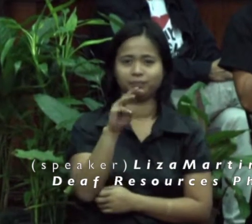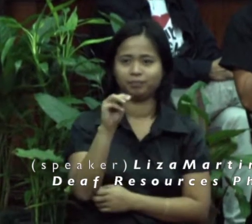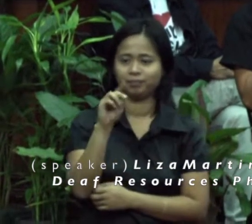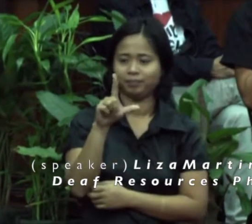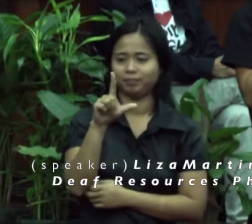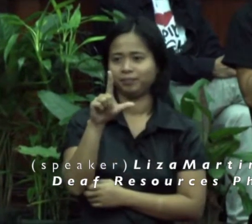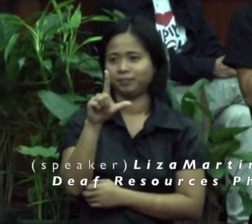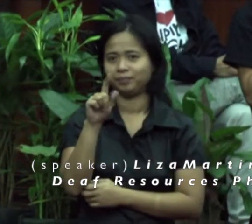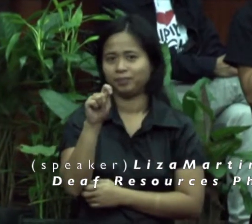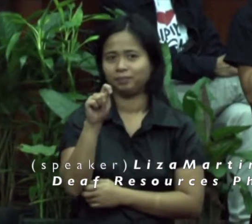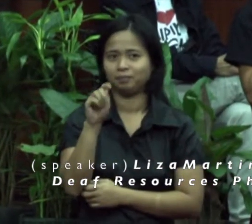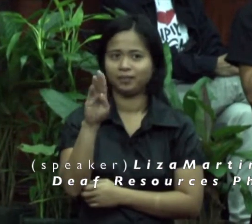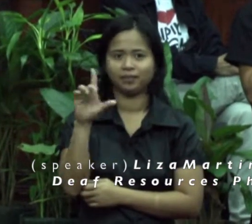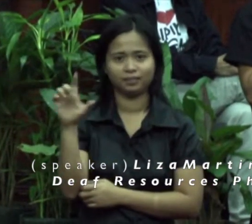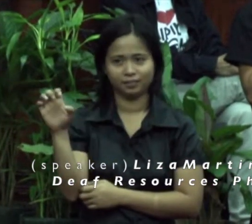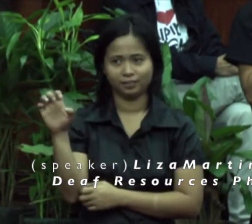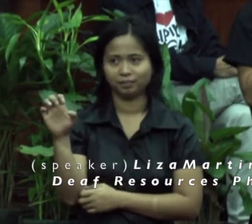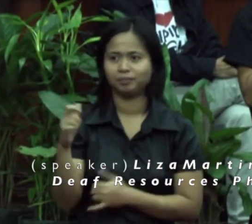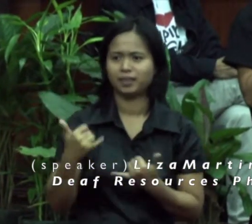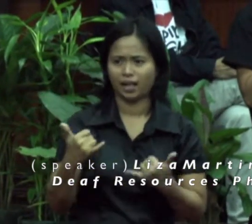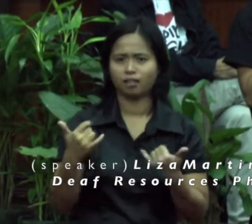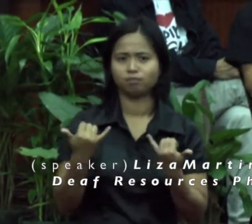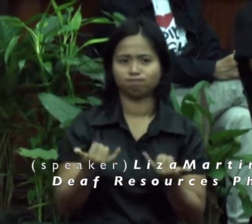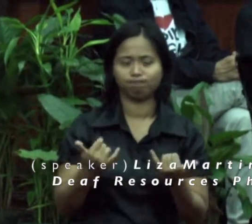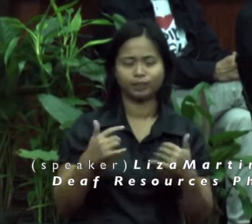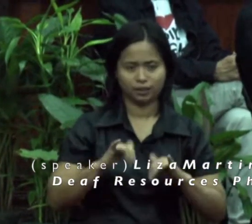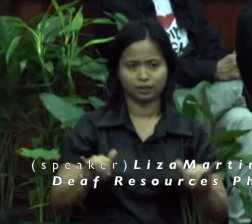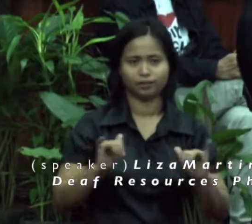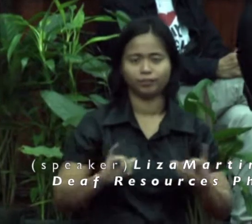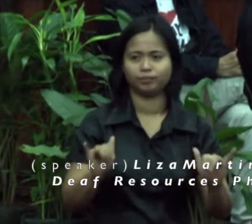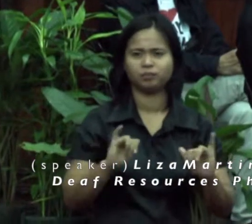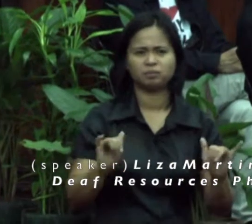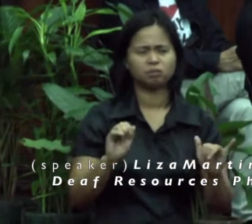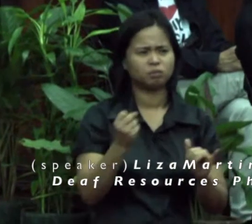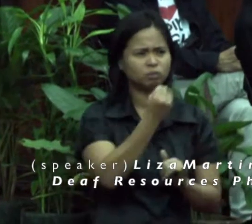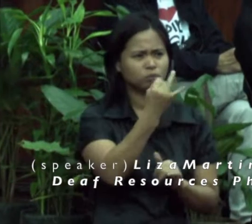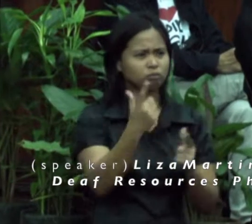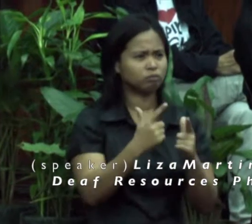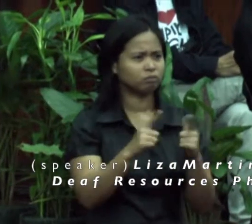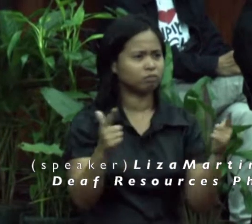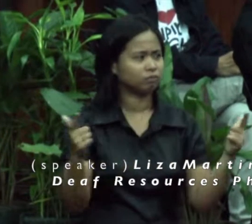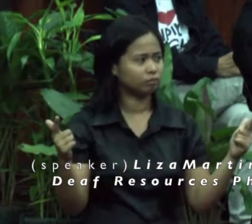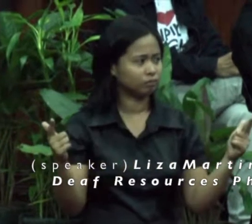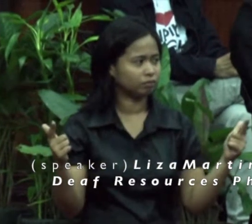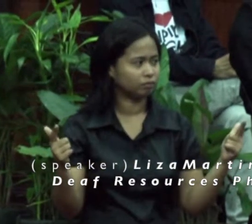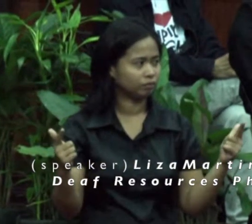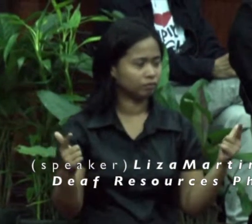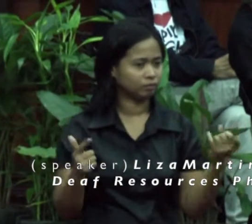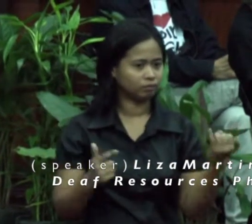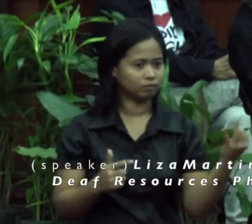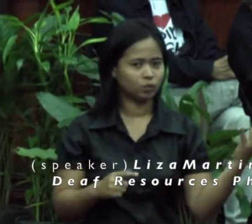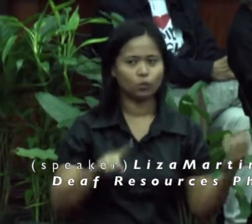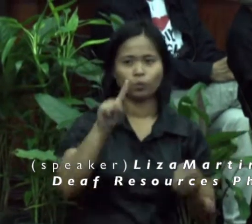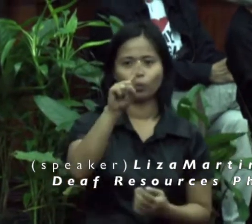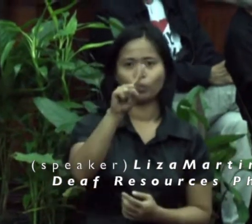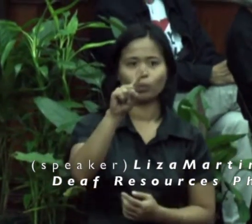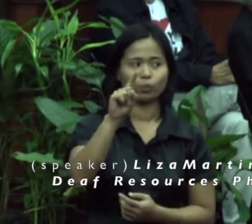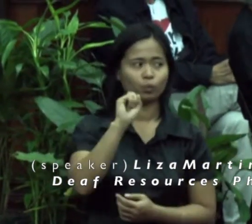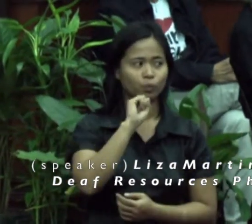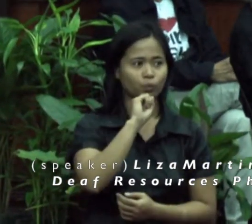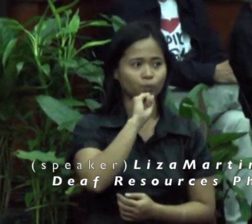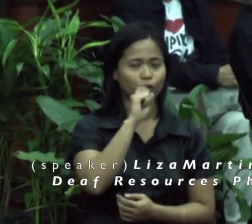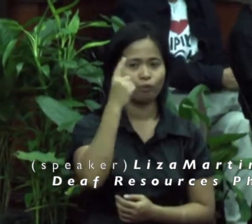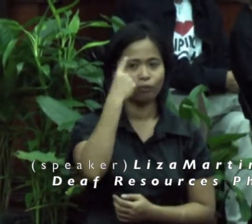Tongue-Based Multilingual Education, which is already being currently done for how many languages, Dr. Nolasco, are being